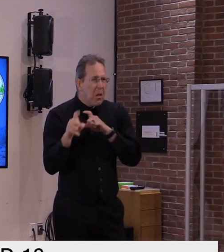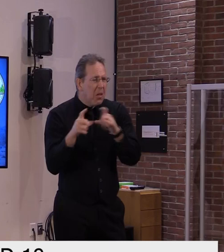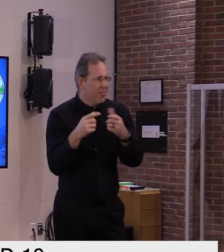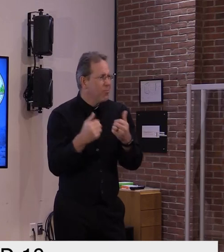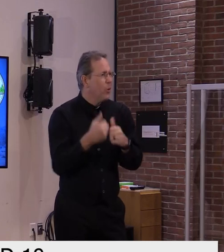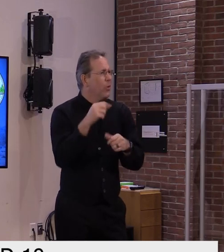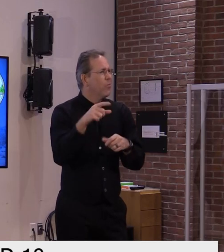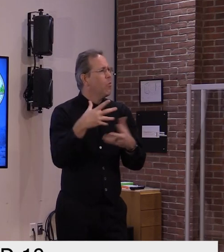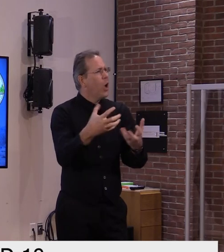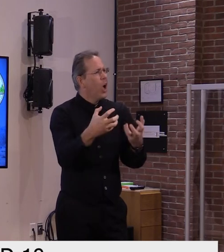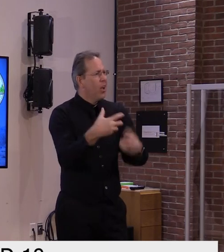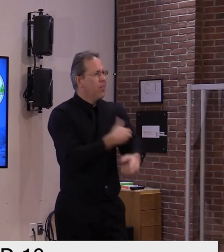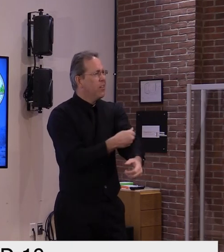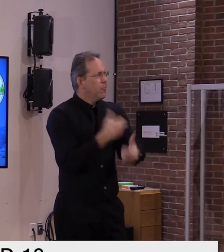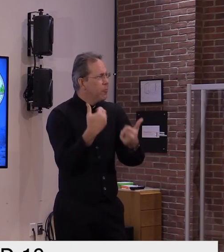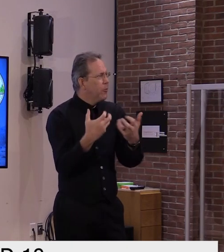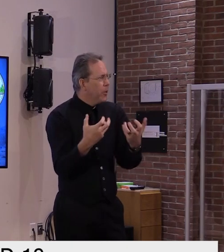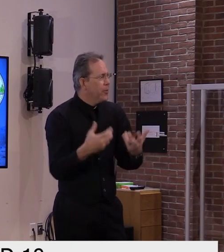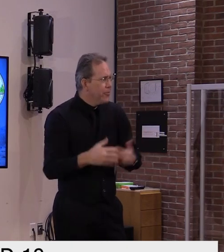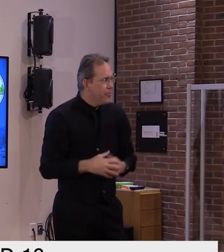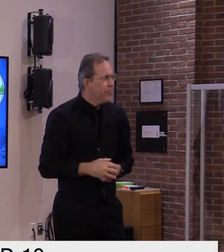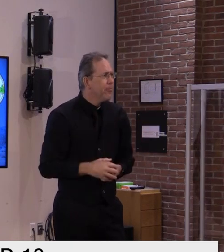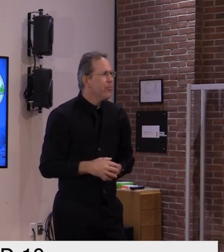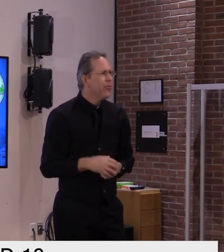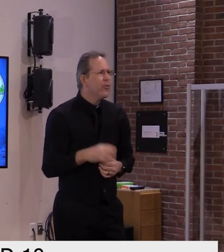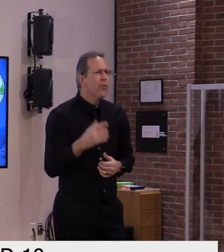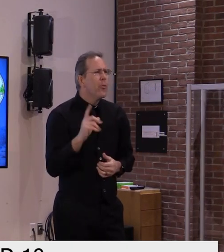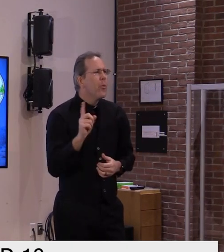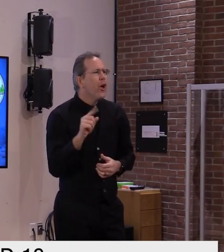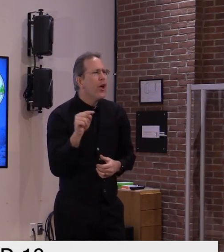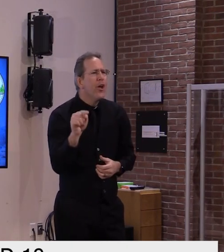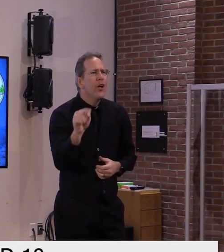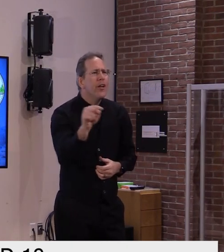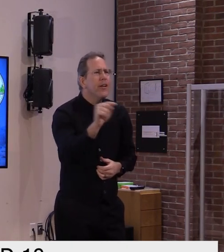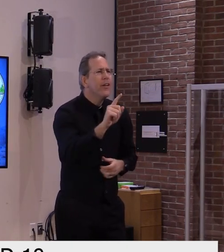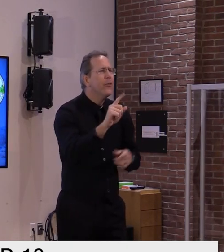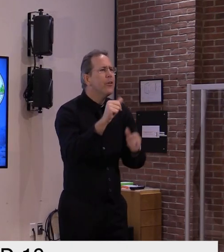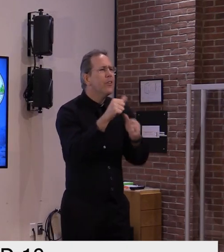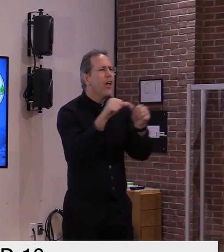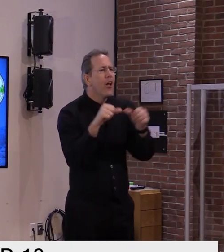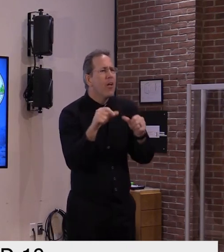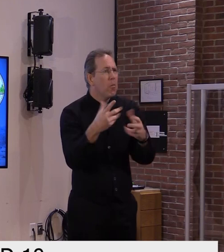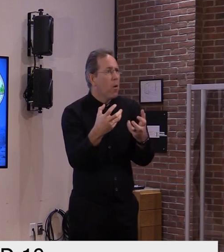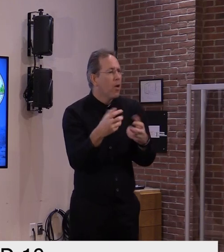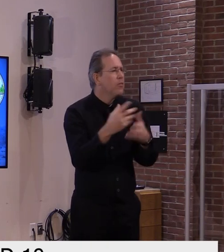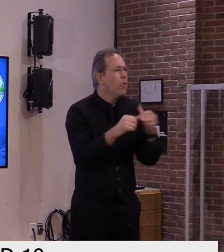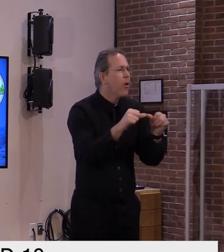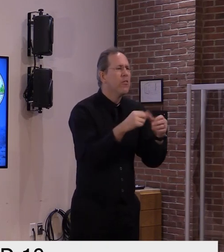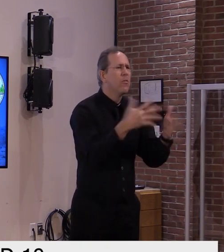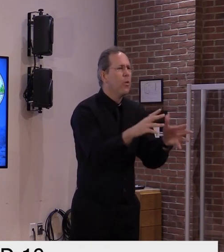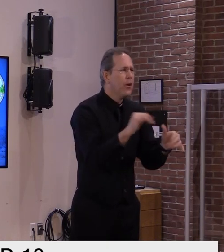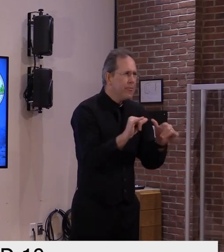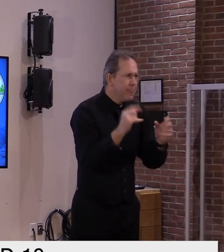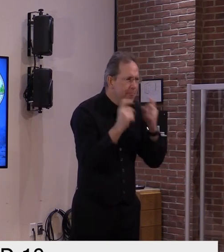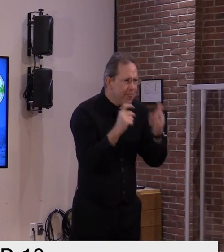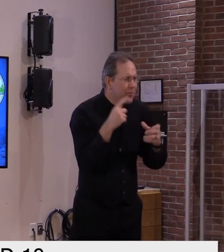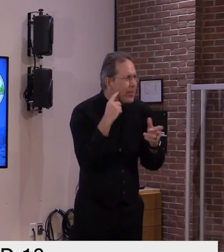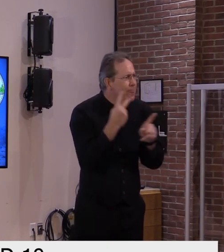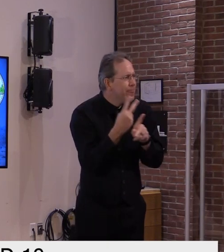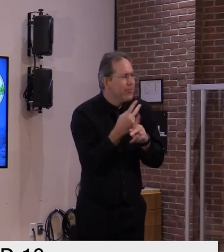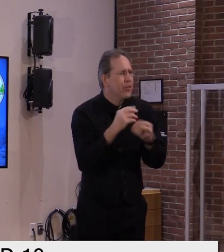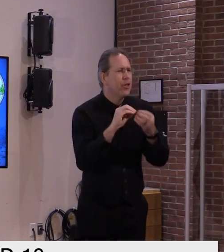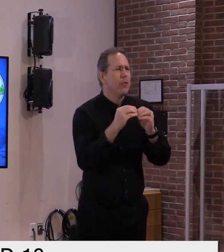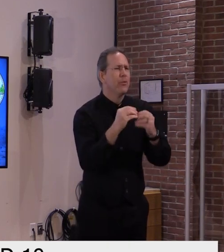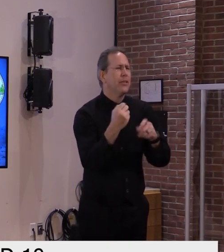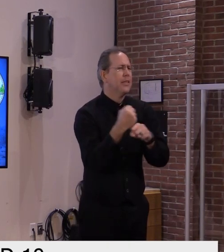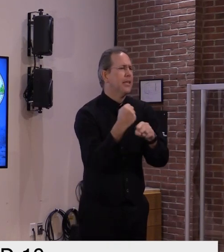regional and challenging to really get at a official true data as opposed to just anecdotal